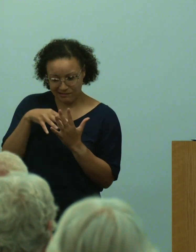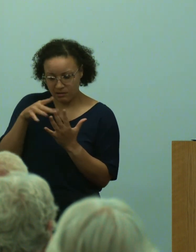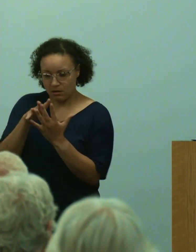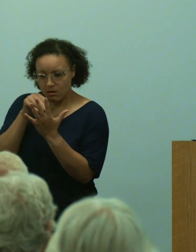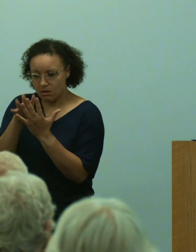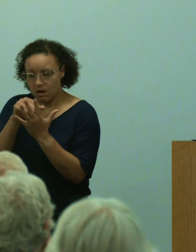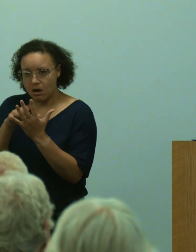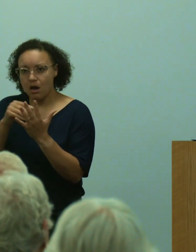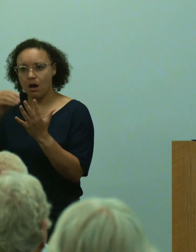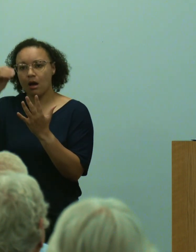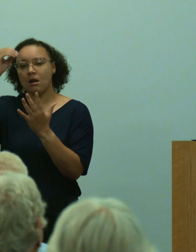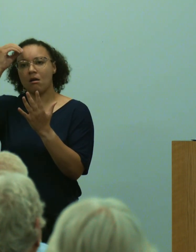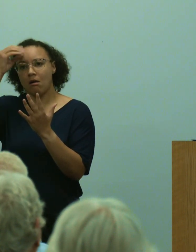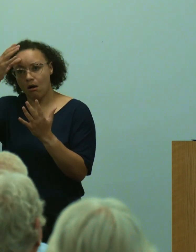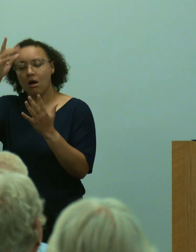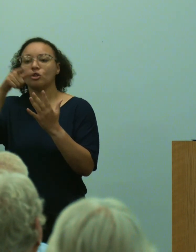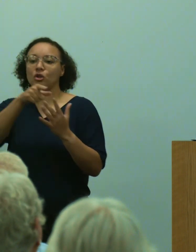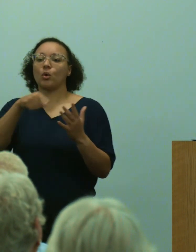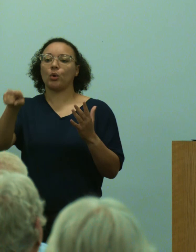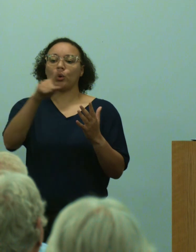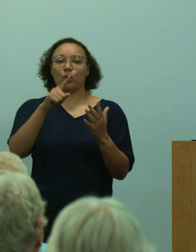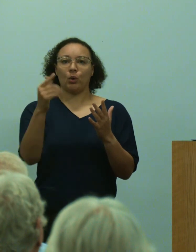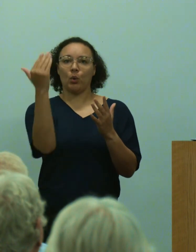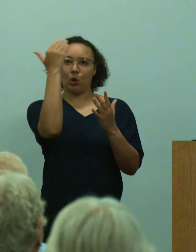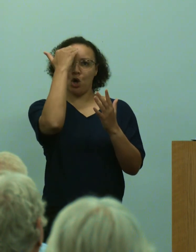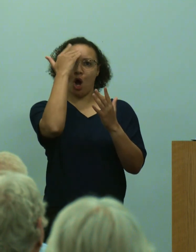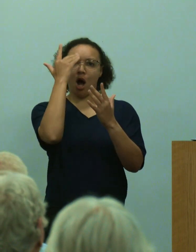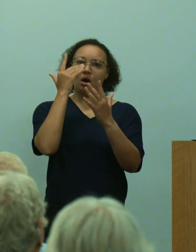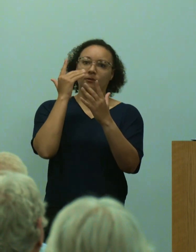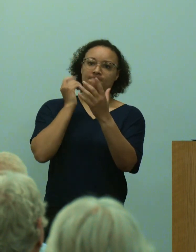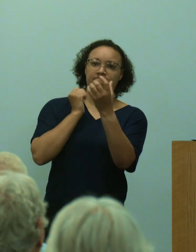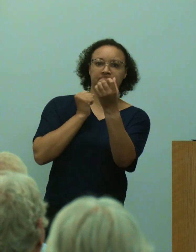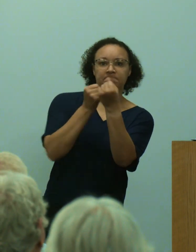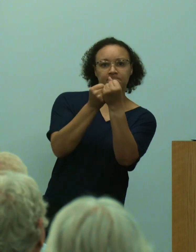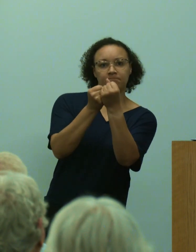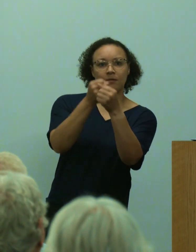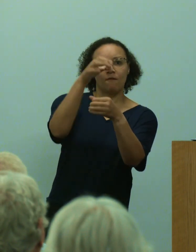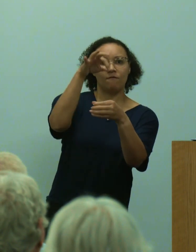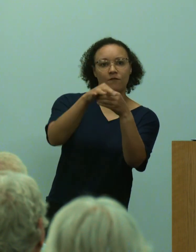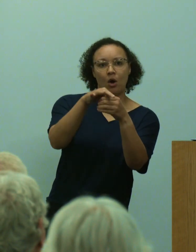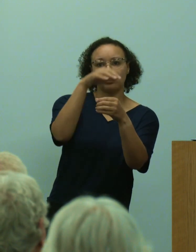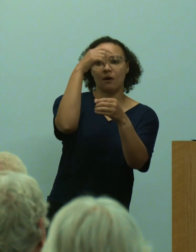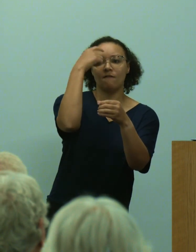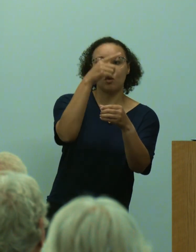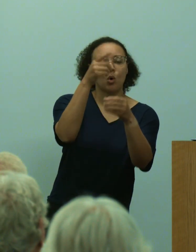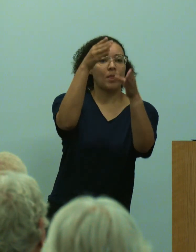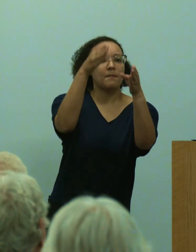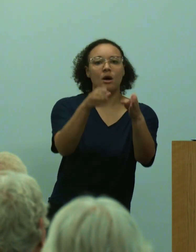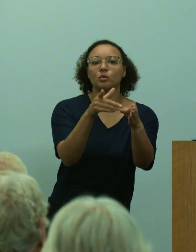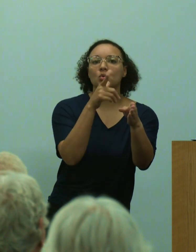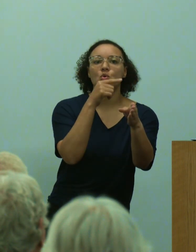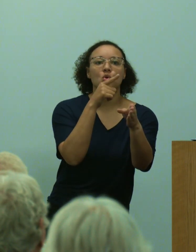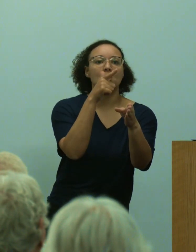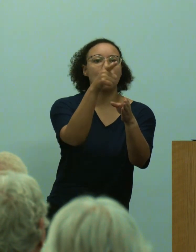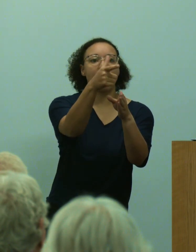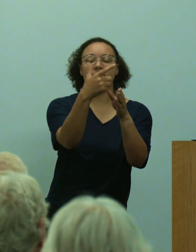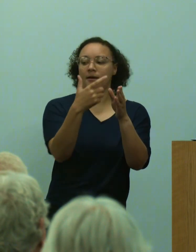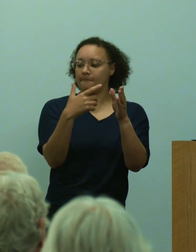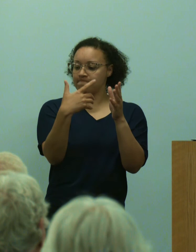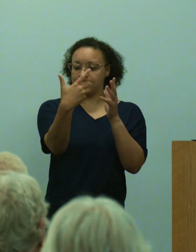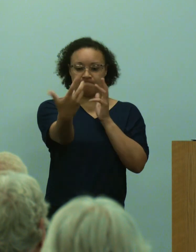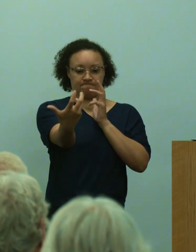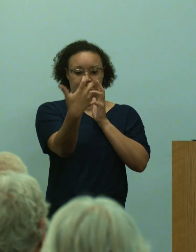you are voting for the person who most closely aligns with your feelings and